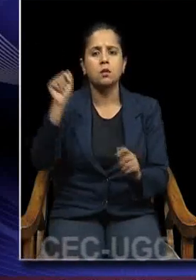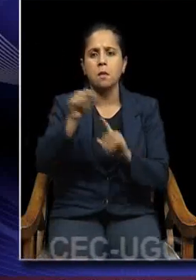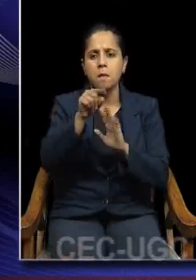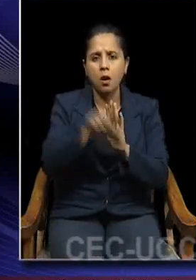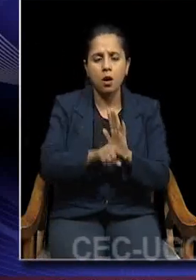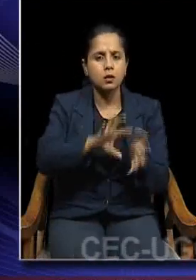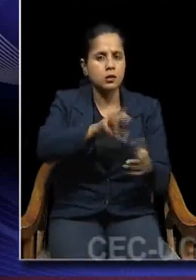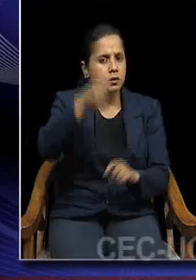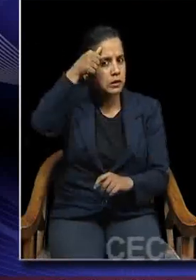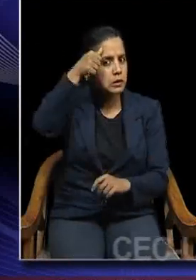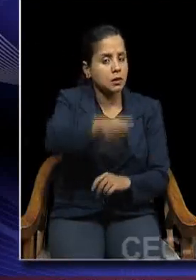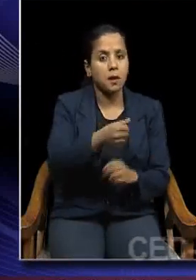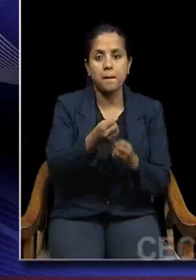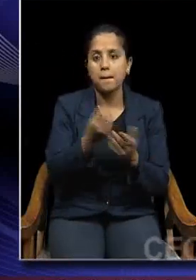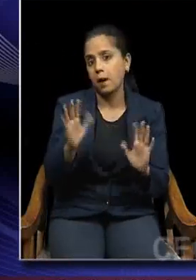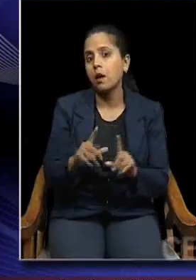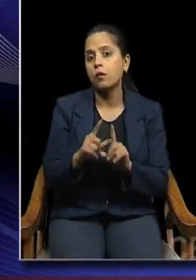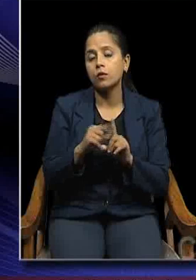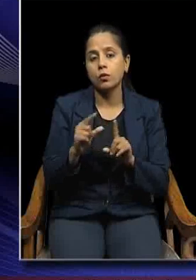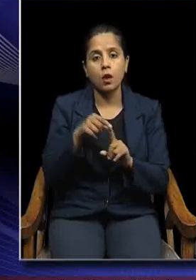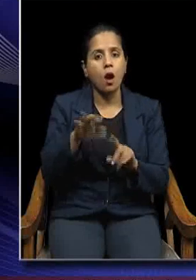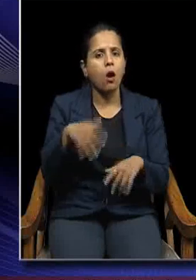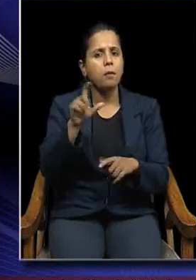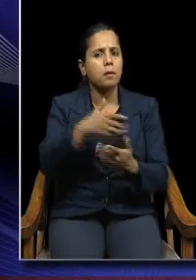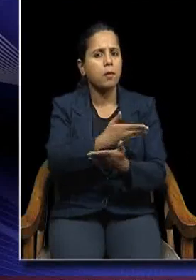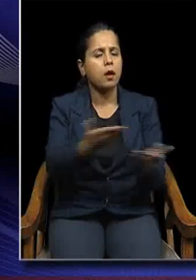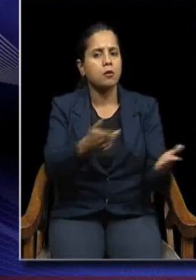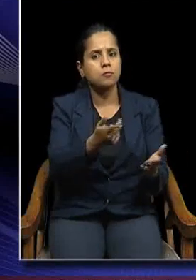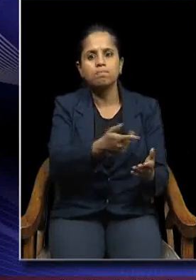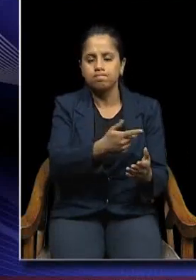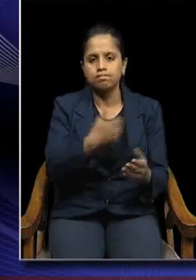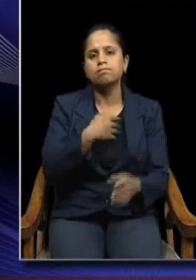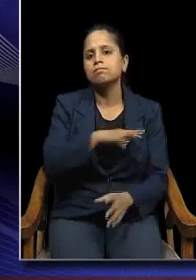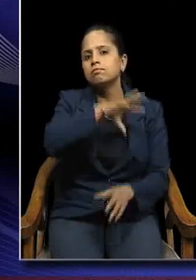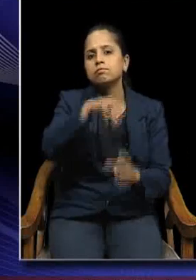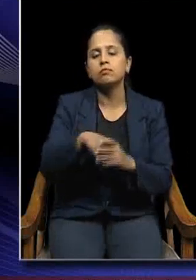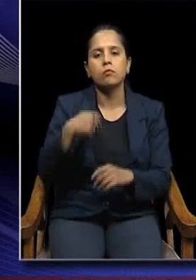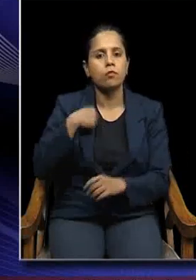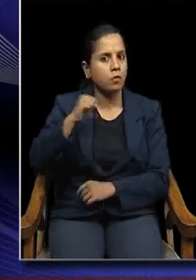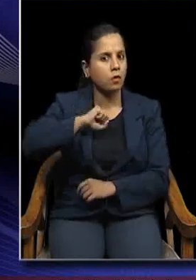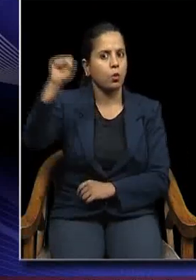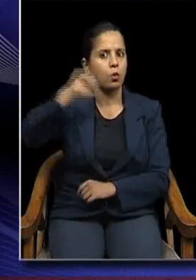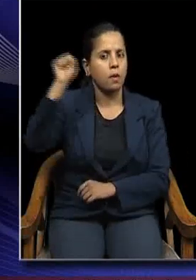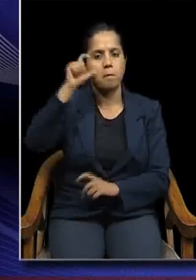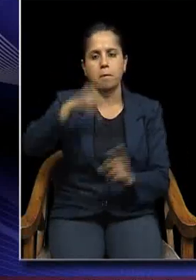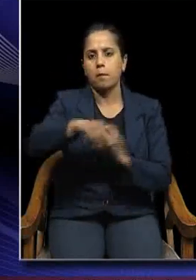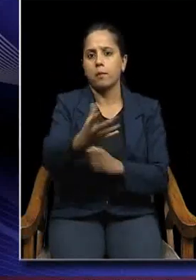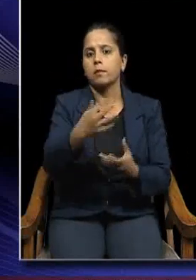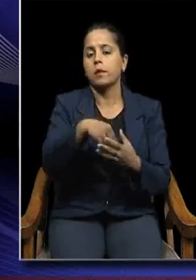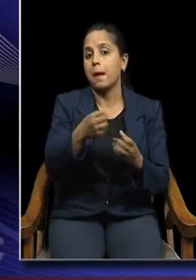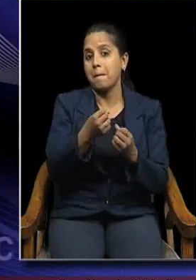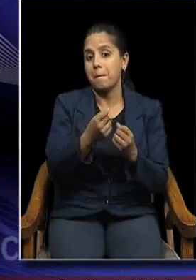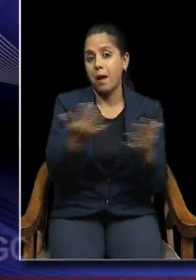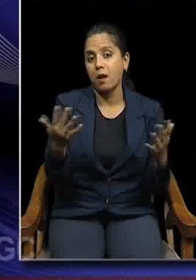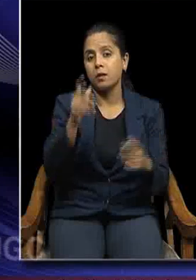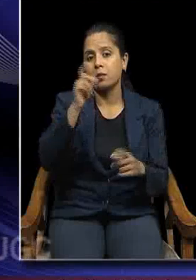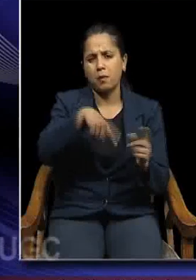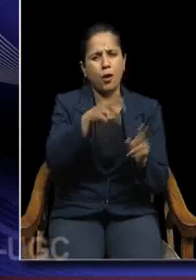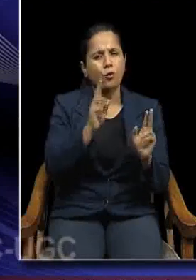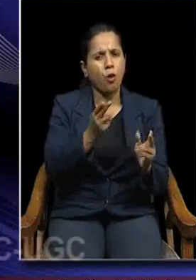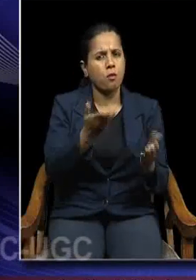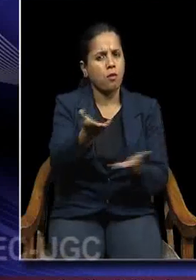sphere, and how the ordinary masses, they participated in the movement, and many of them,